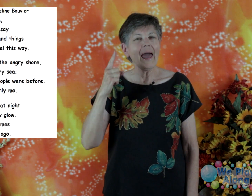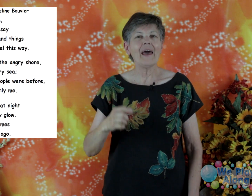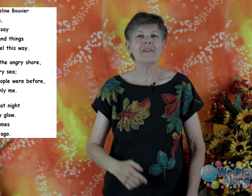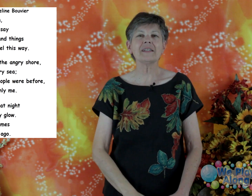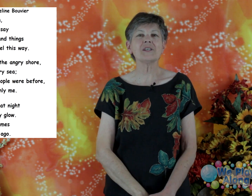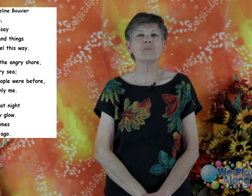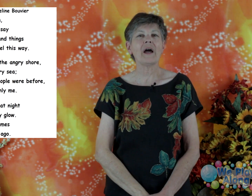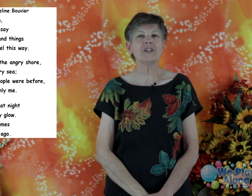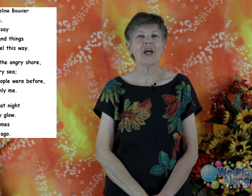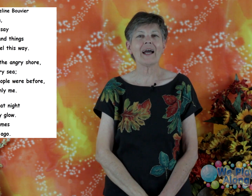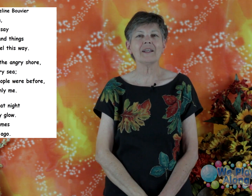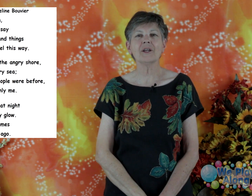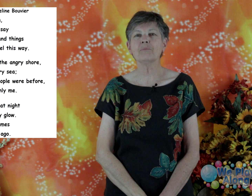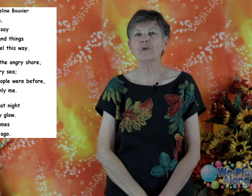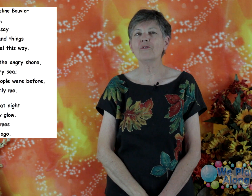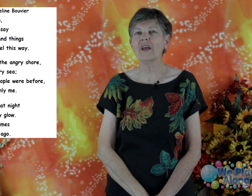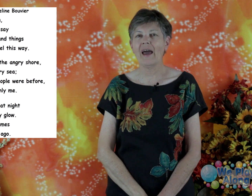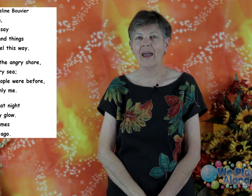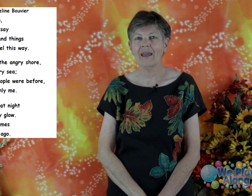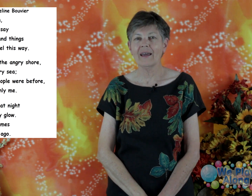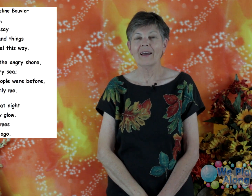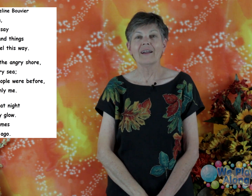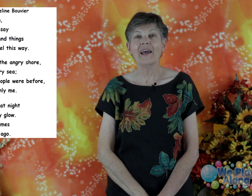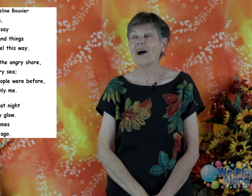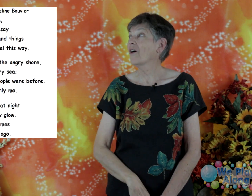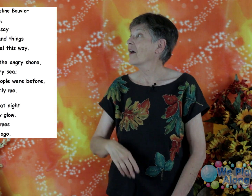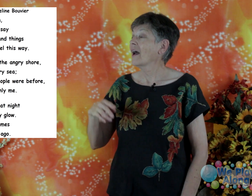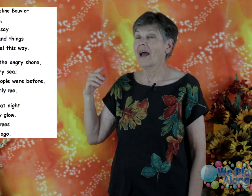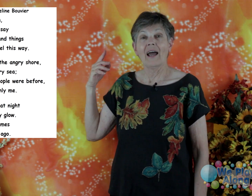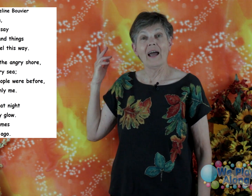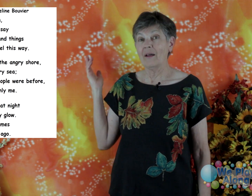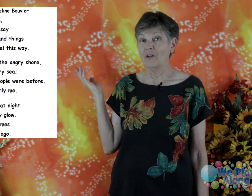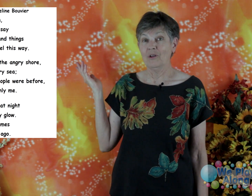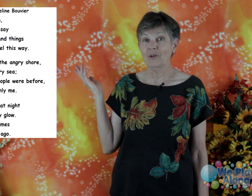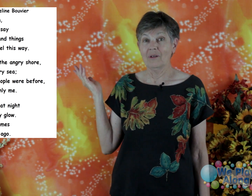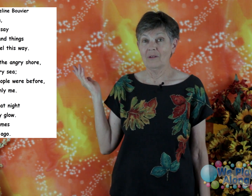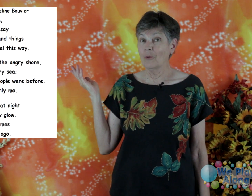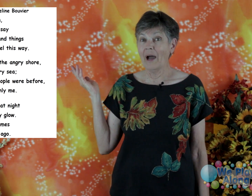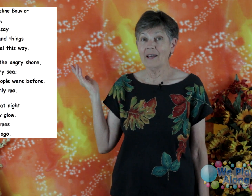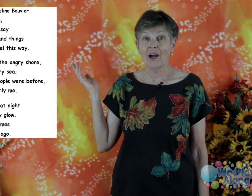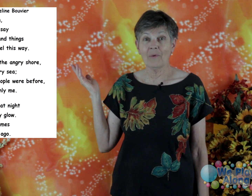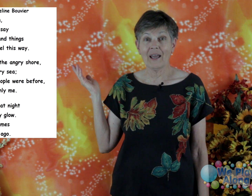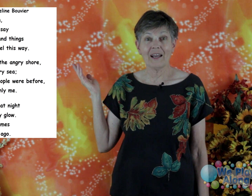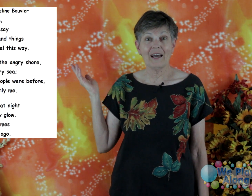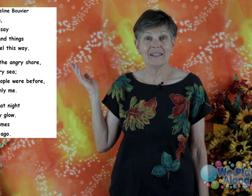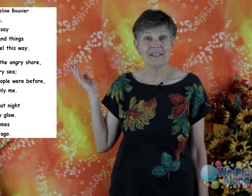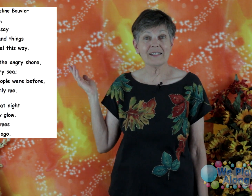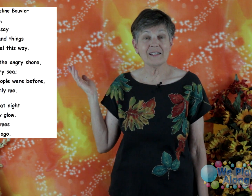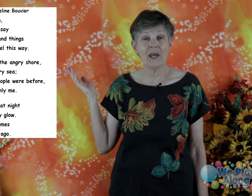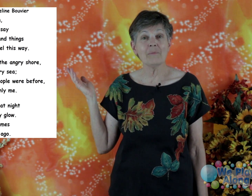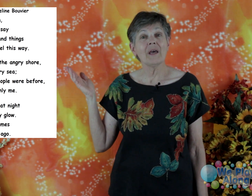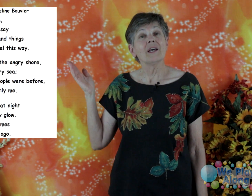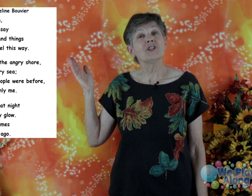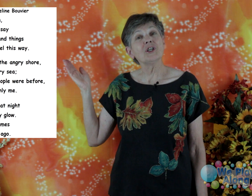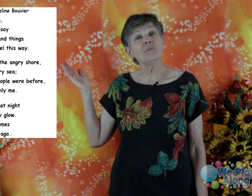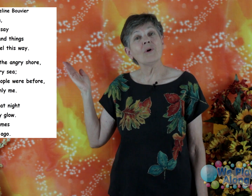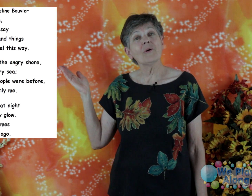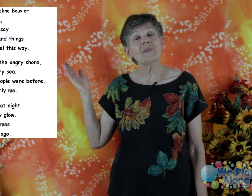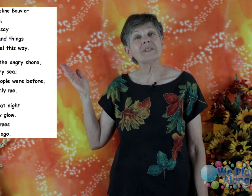And this is by Jacqueline Bouvier. Now, you might not recognize this name. She wrote, this